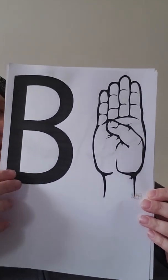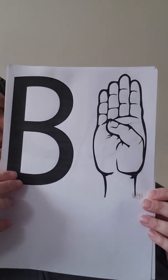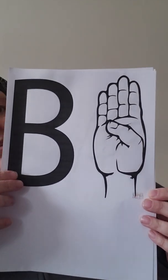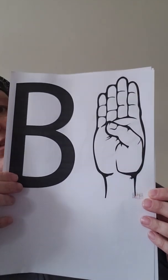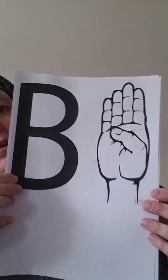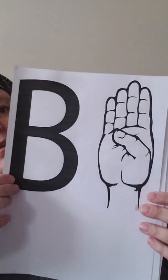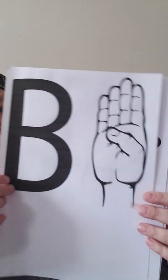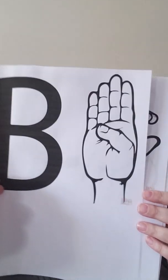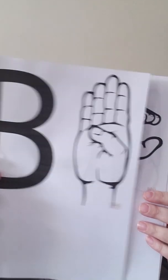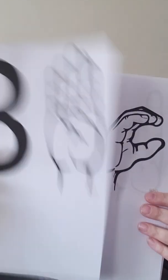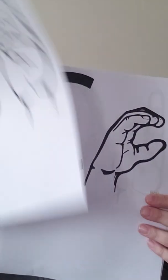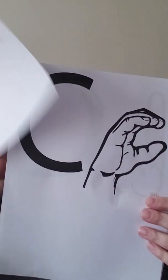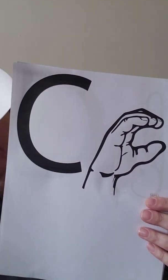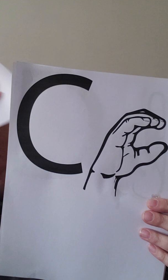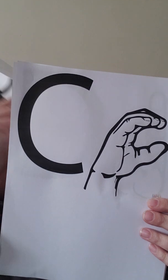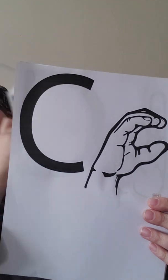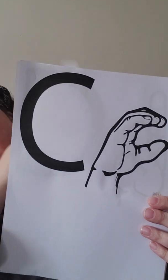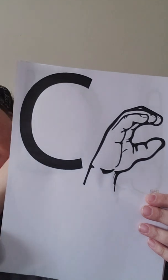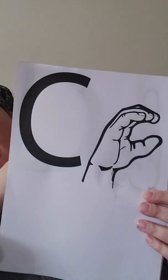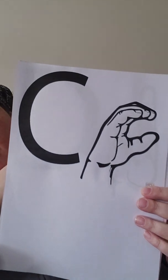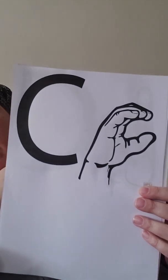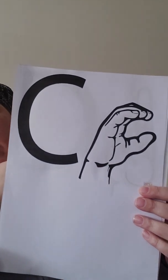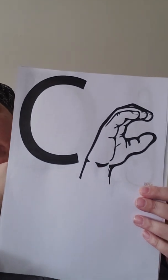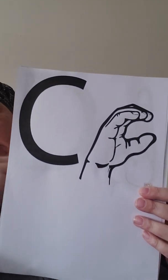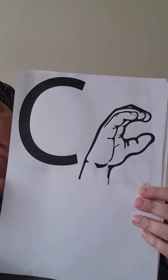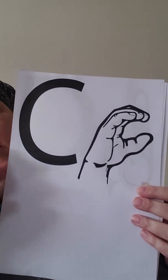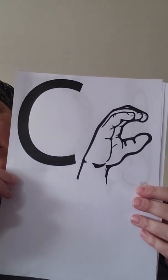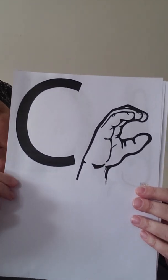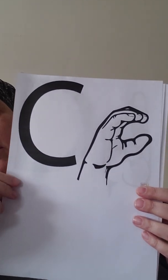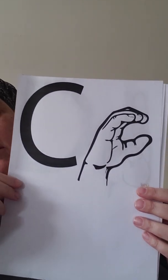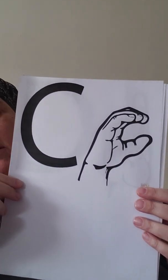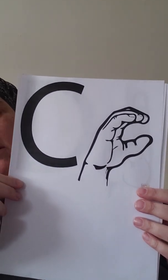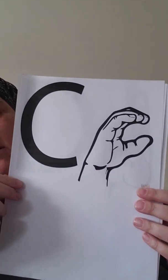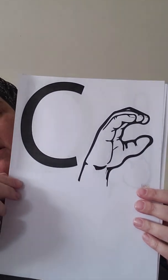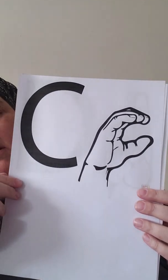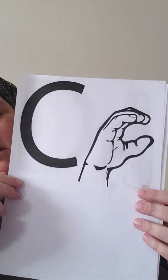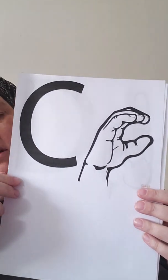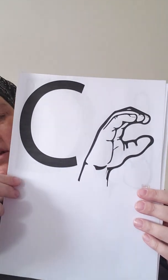And then we got your C.